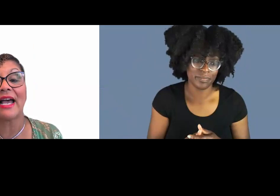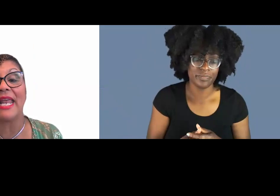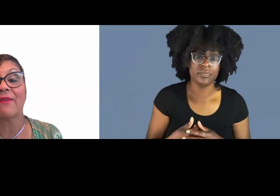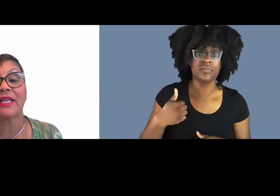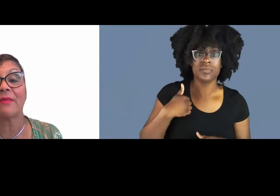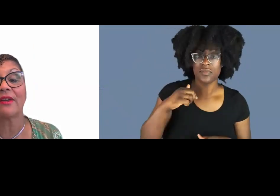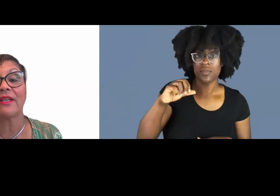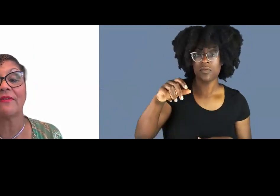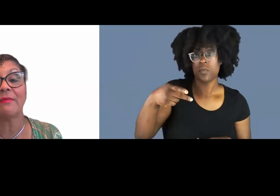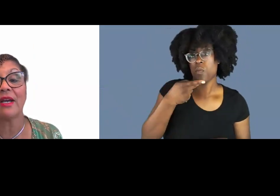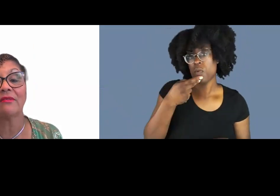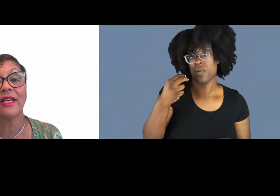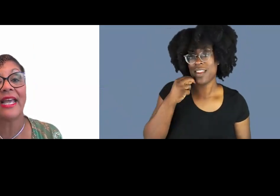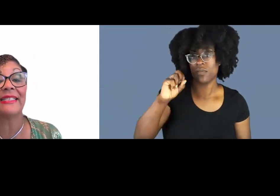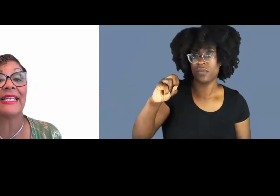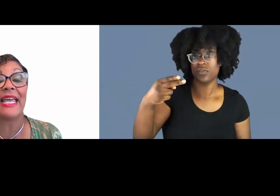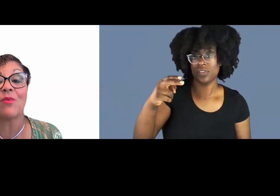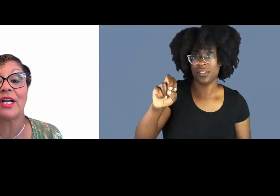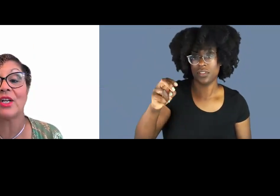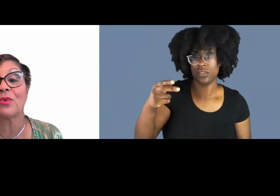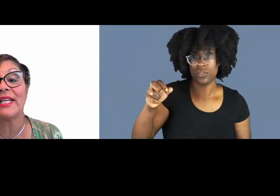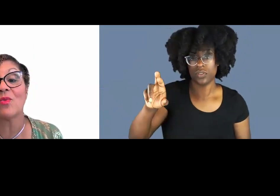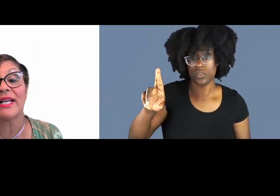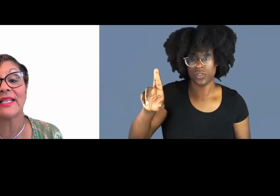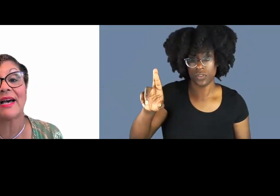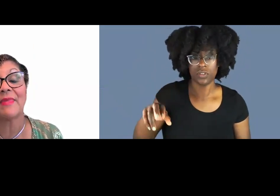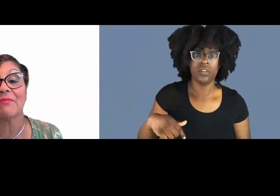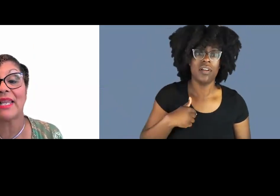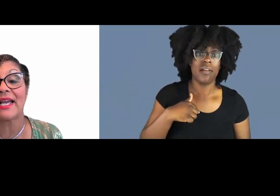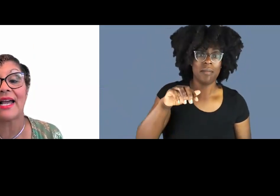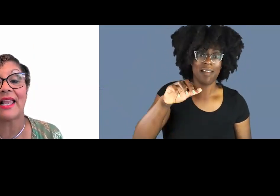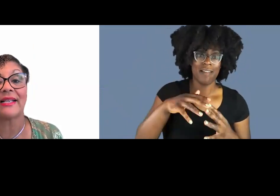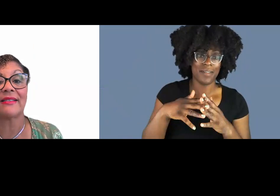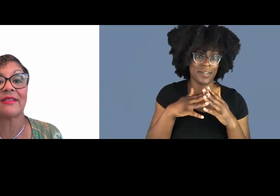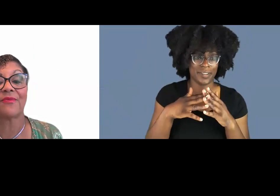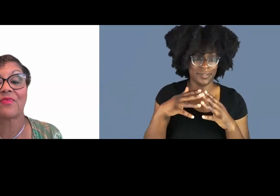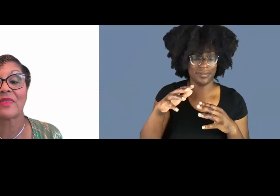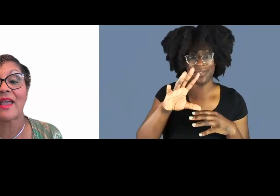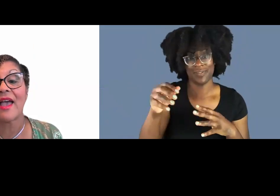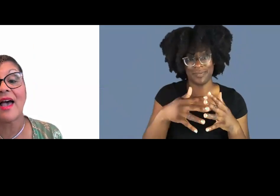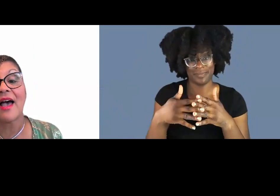hers. I'm an African-American female, and today I'm wearing a green and white top and black eyeglasses.